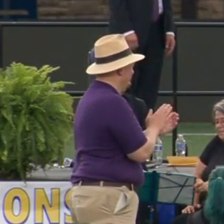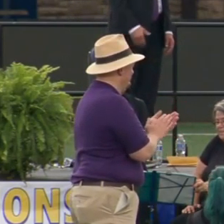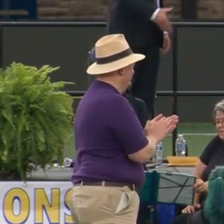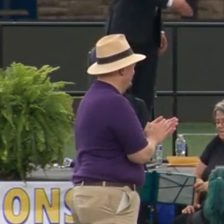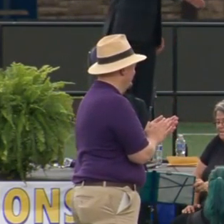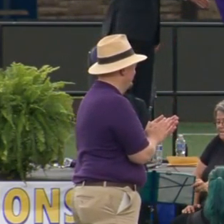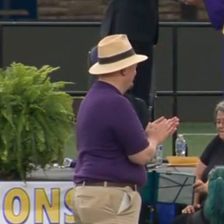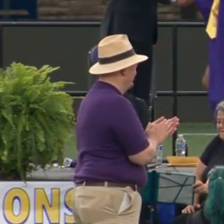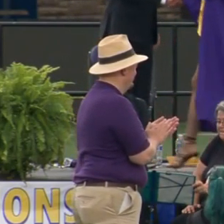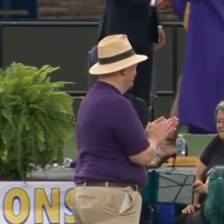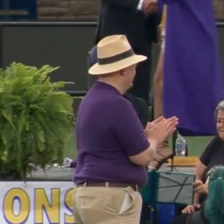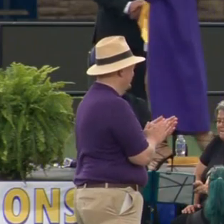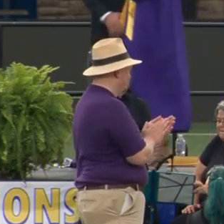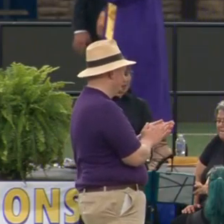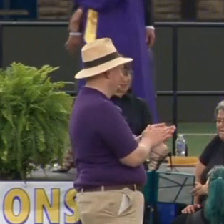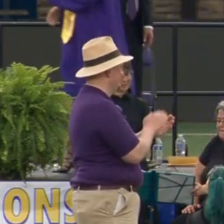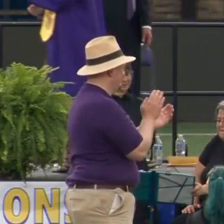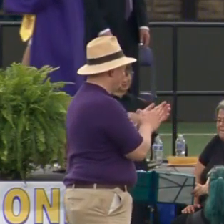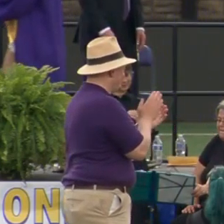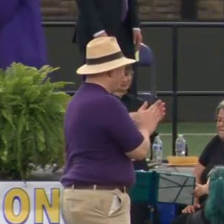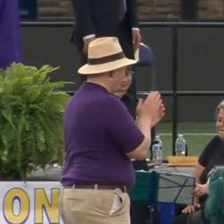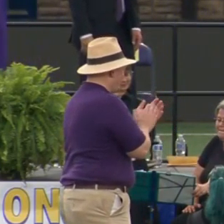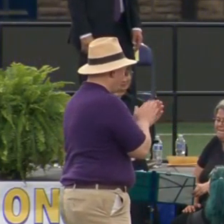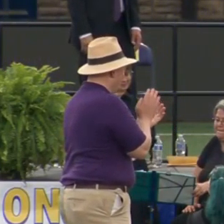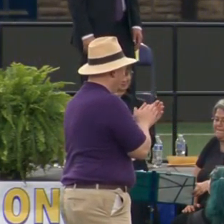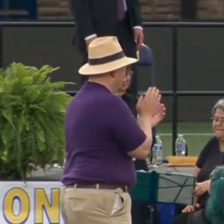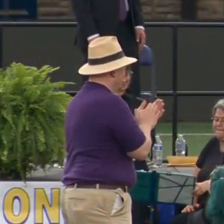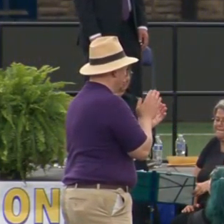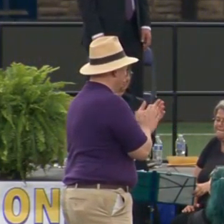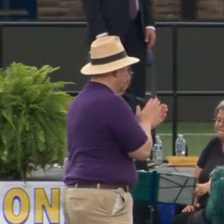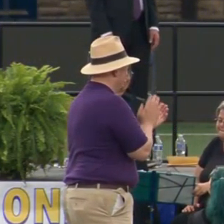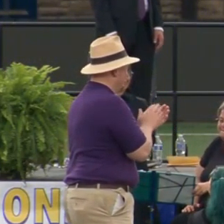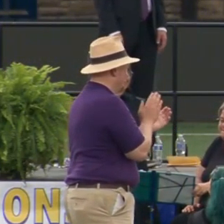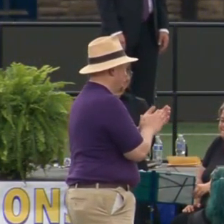Manny Abraham Rojas.